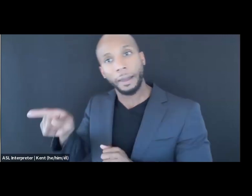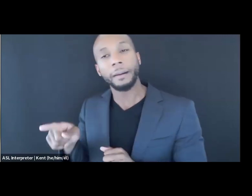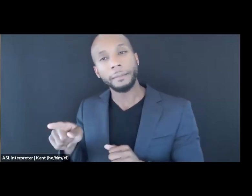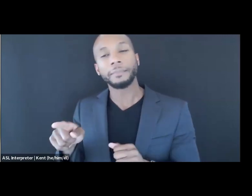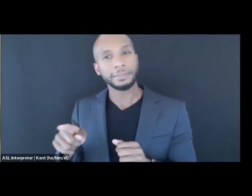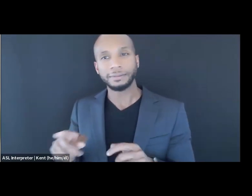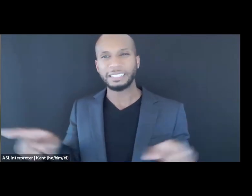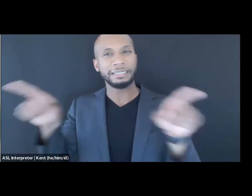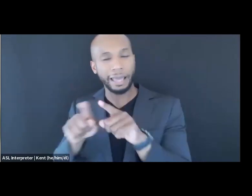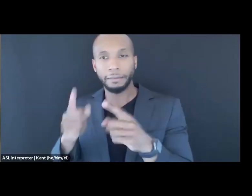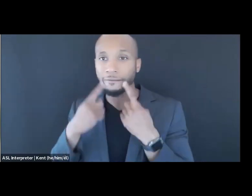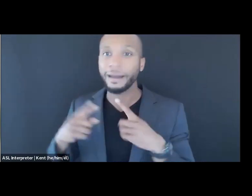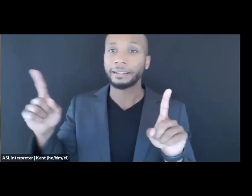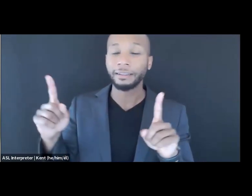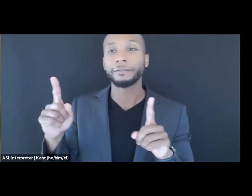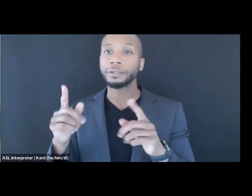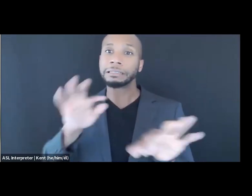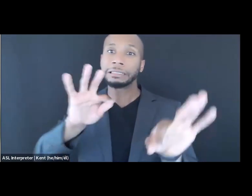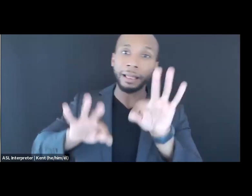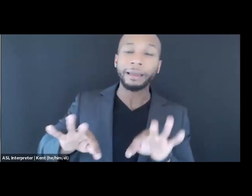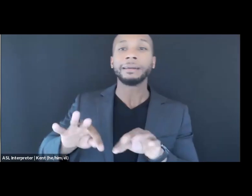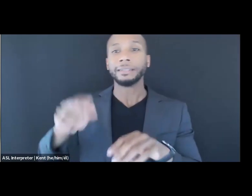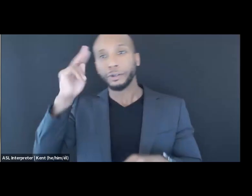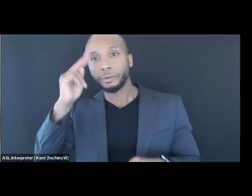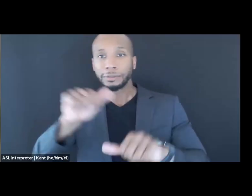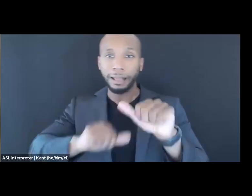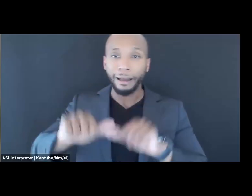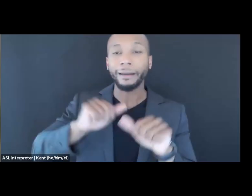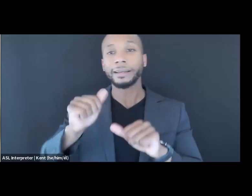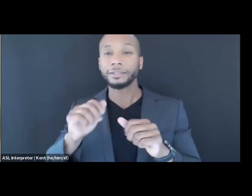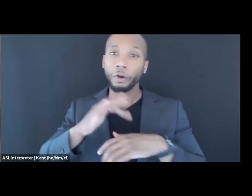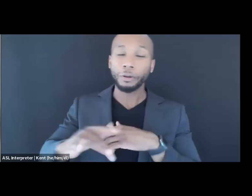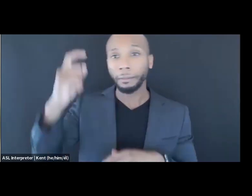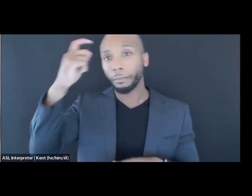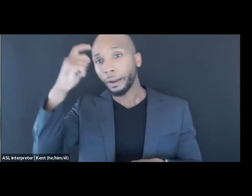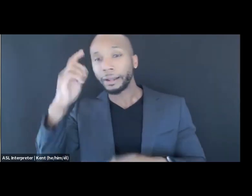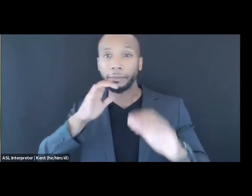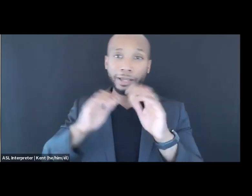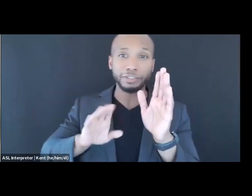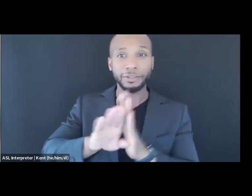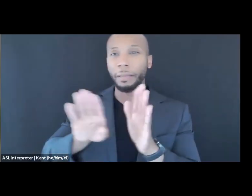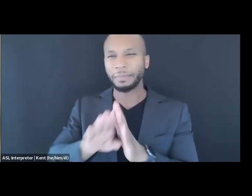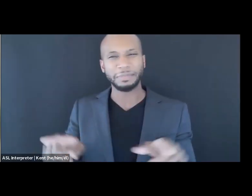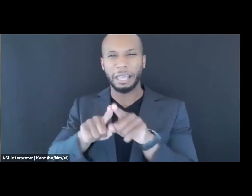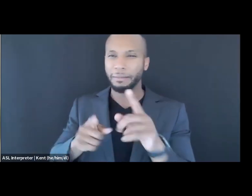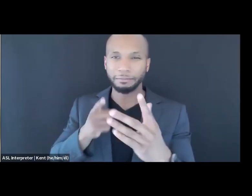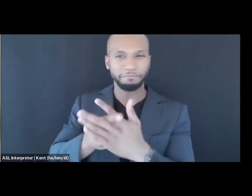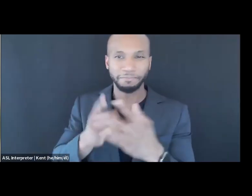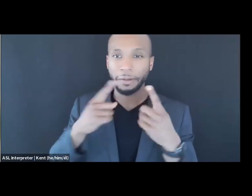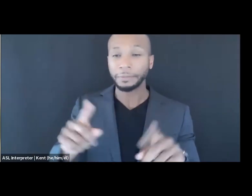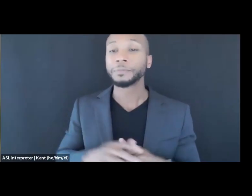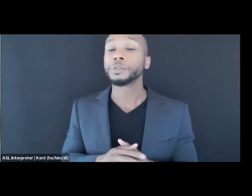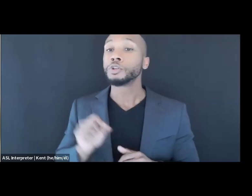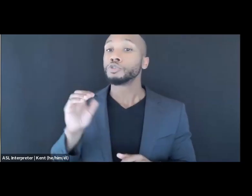as effective as getting behind the neuroscience of early communication development and brain development. Um, so, so